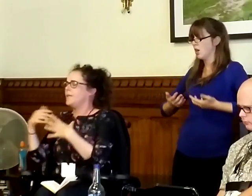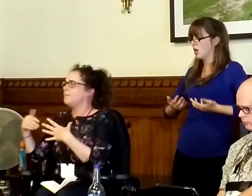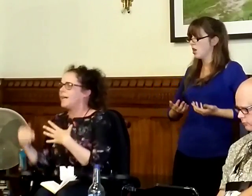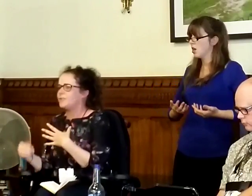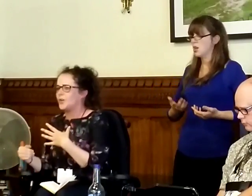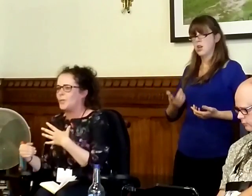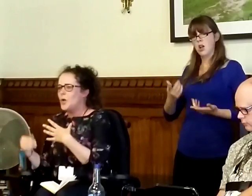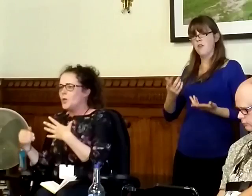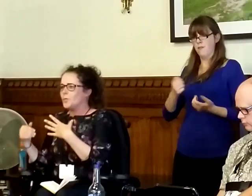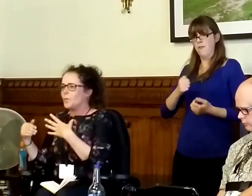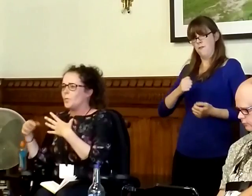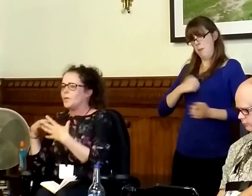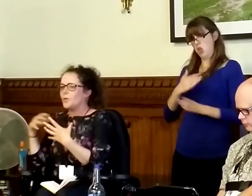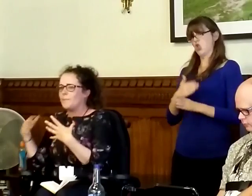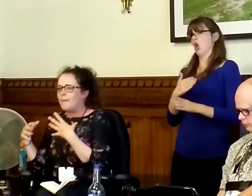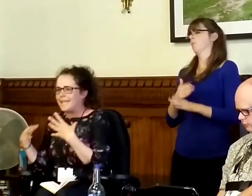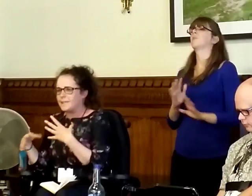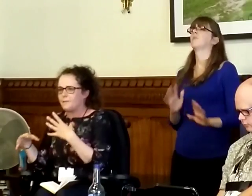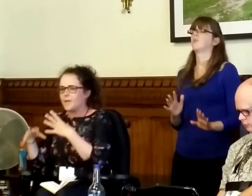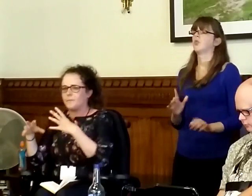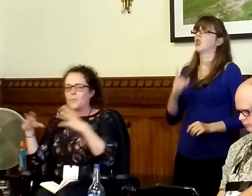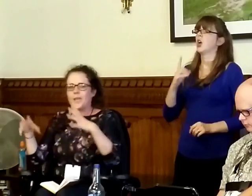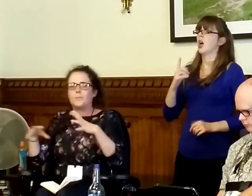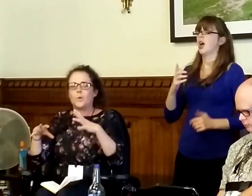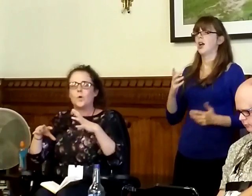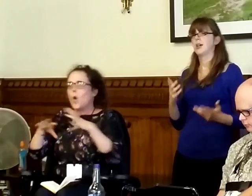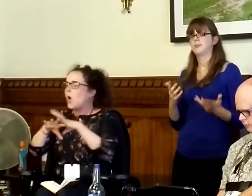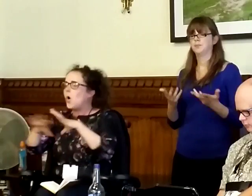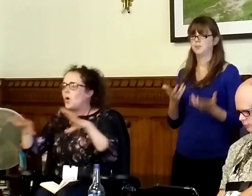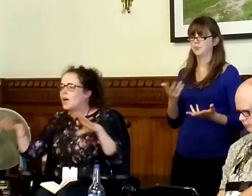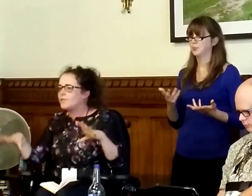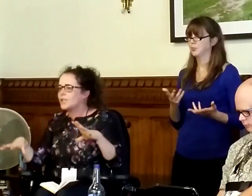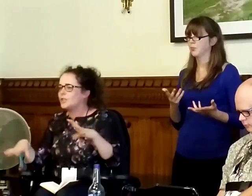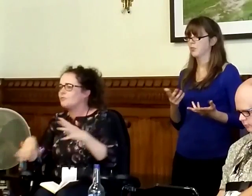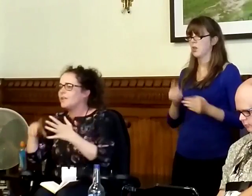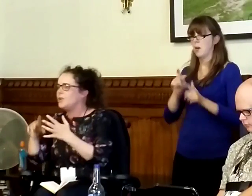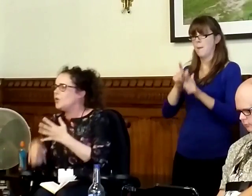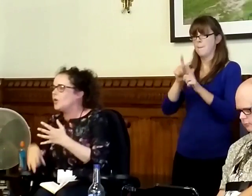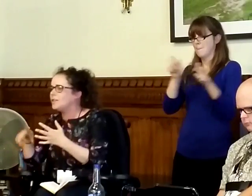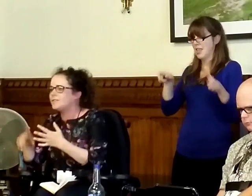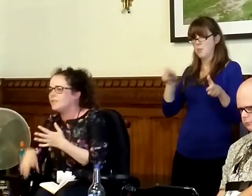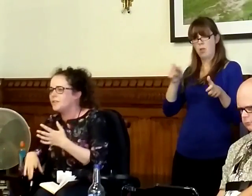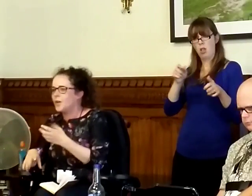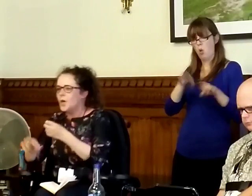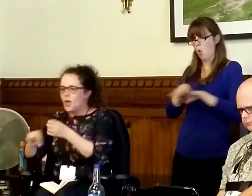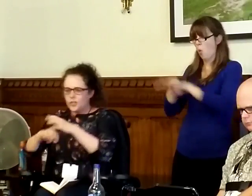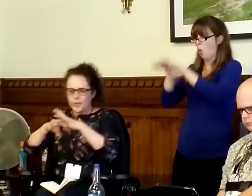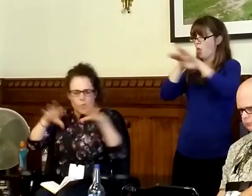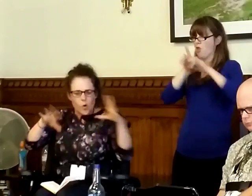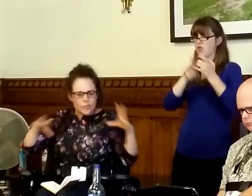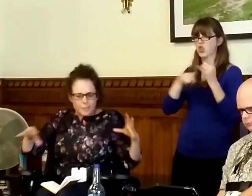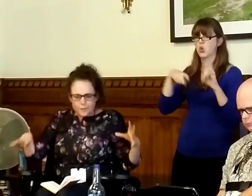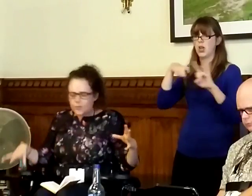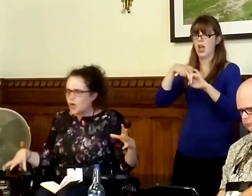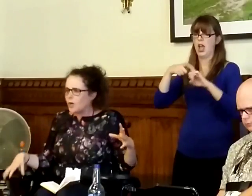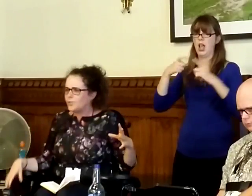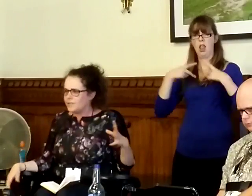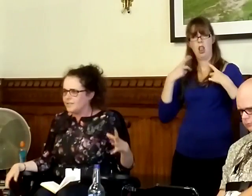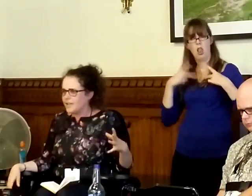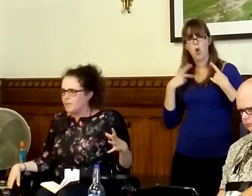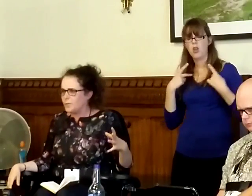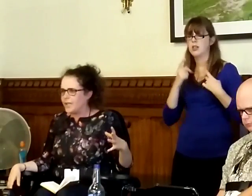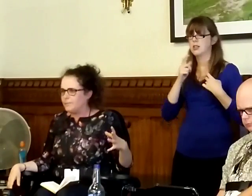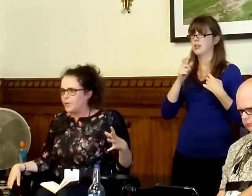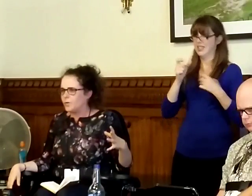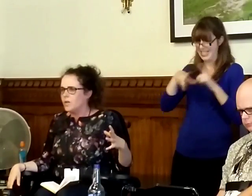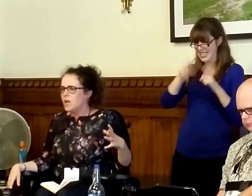like me and my job, you can make a difference. You know, people all over the country, lawyers, you know, doing all different